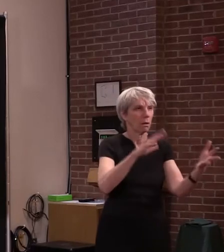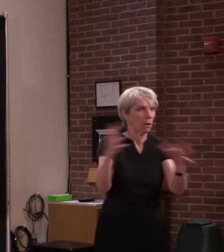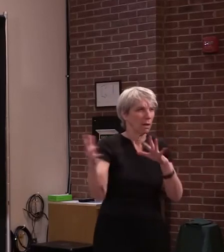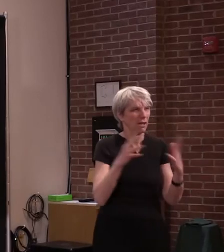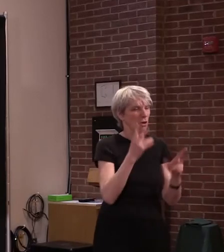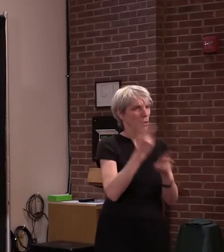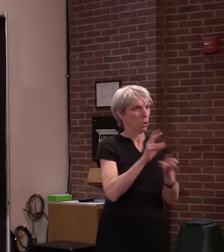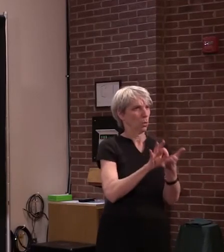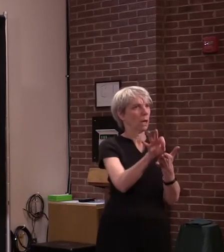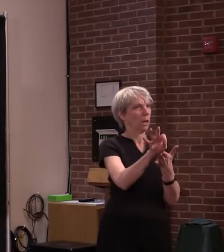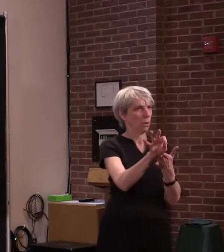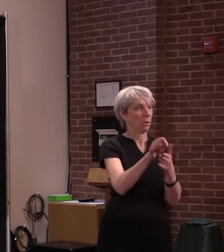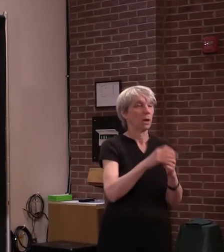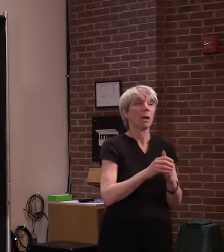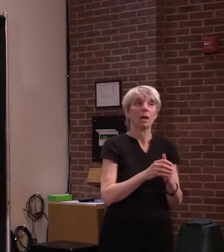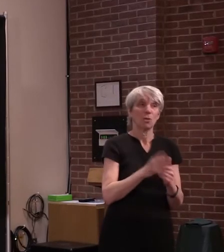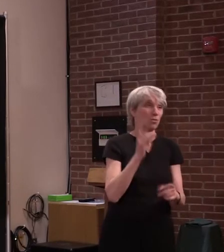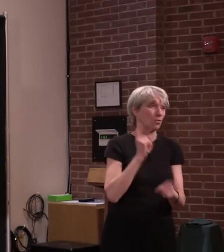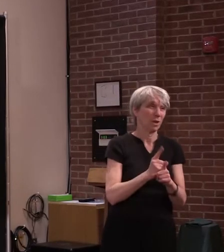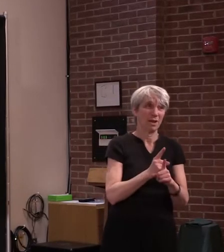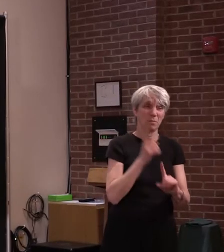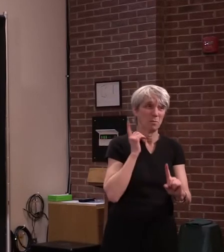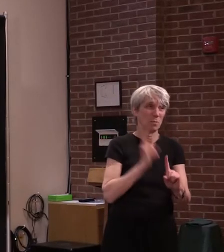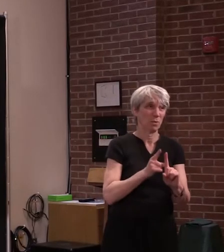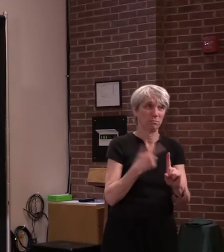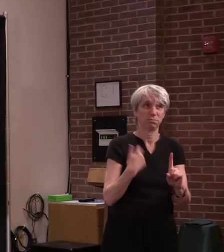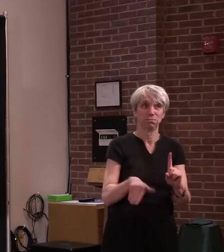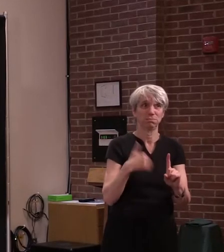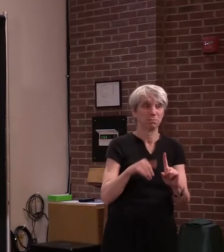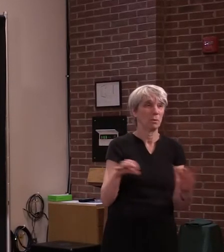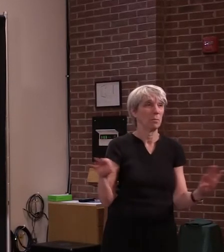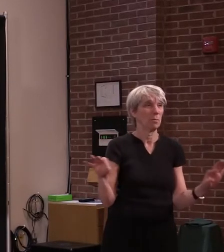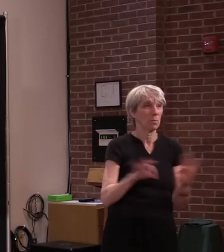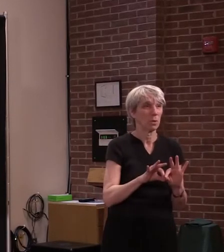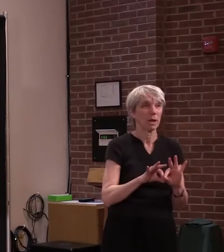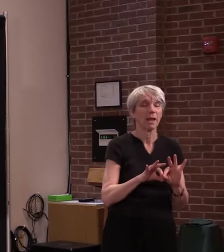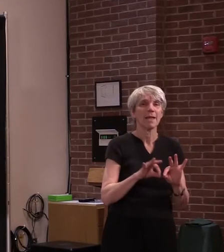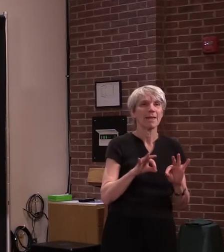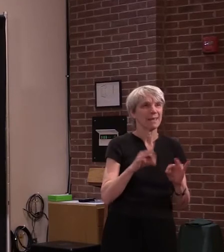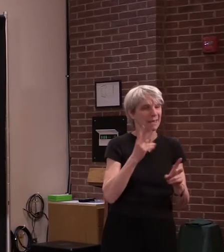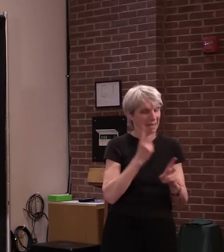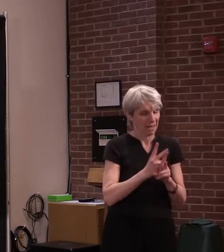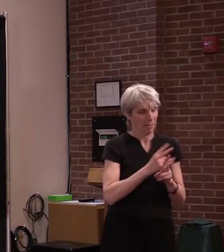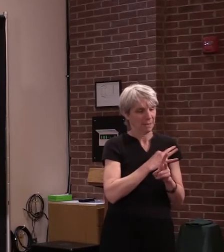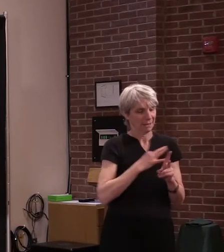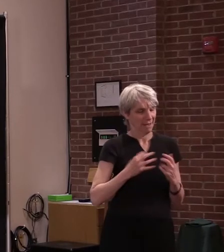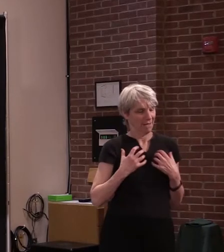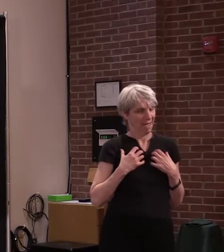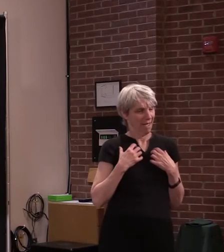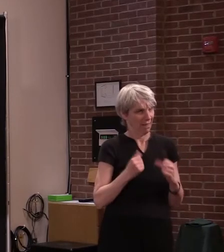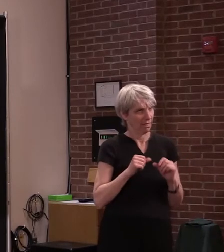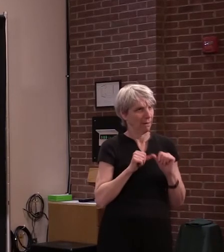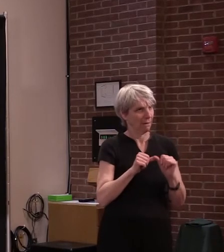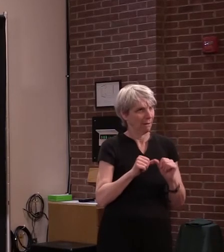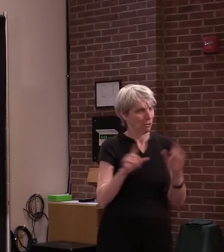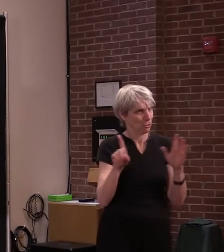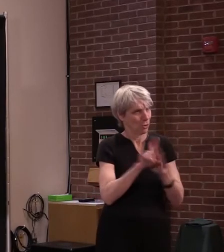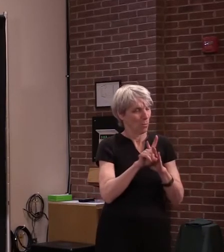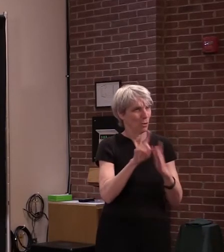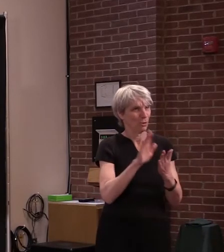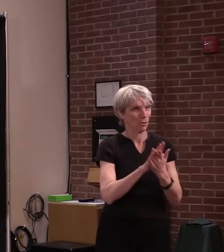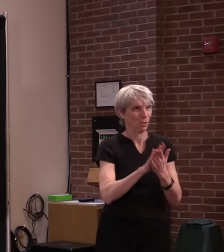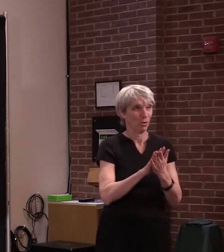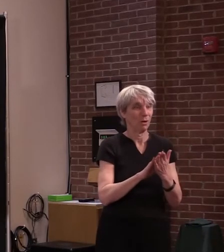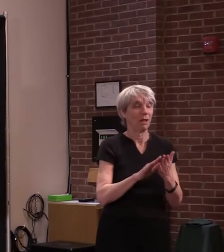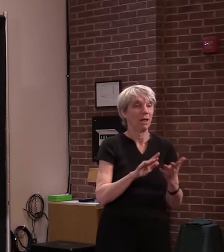staffing issues are really going to become the prominent cause of school closures here in the coming week. And we're starting to see that play out,